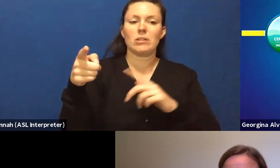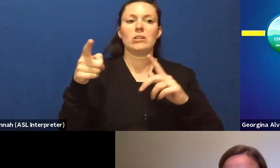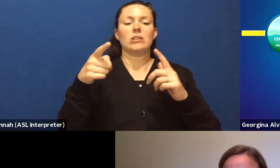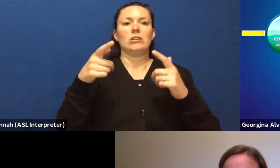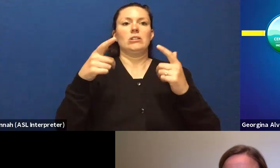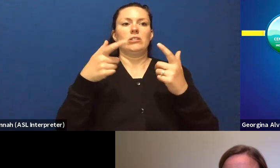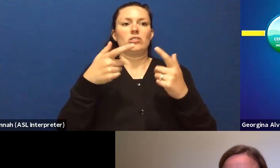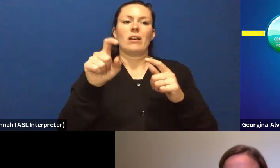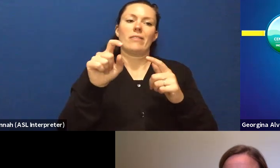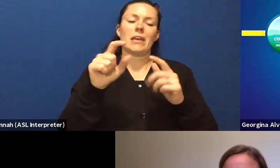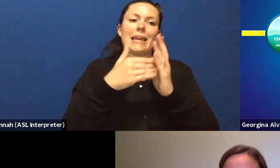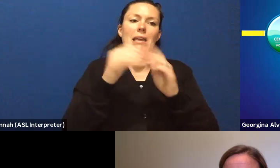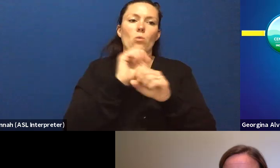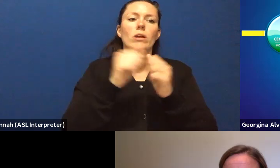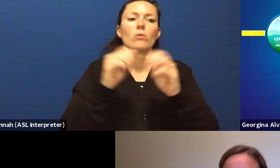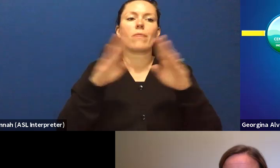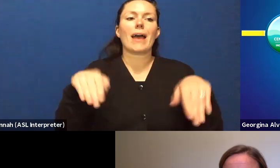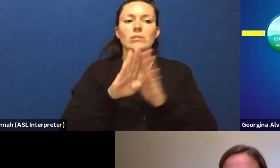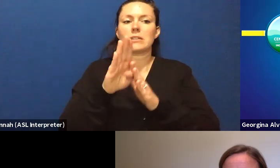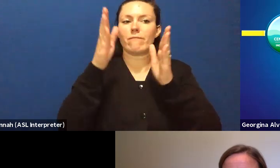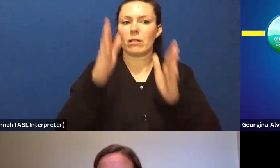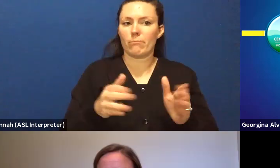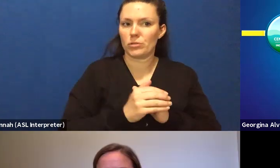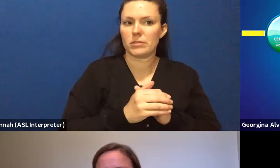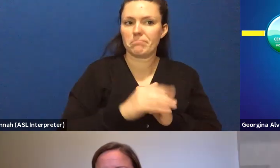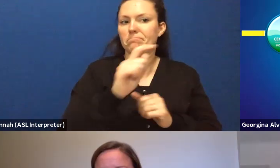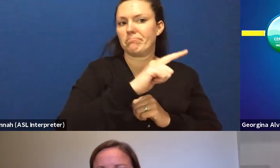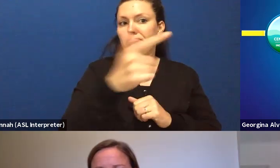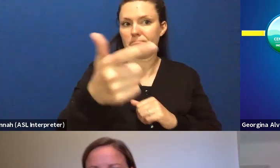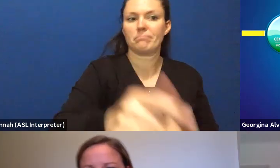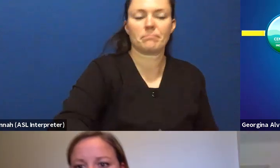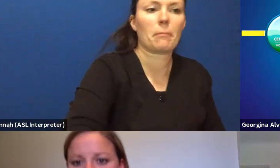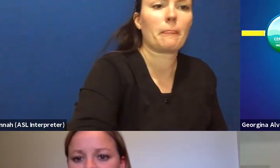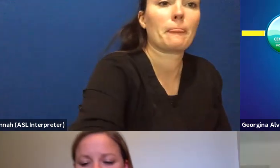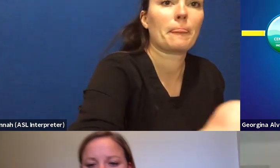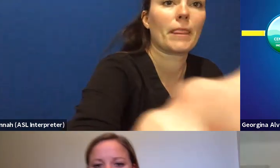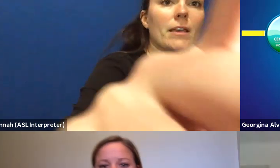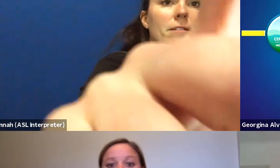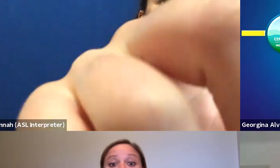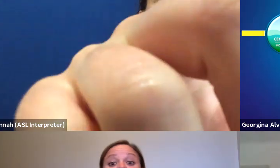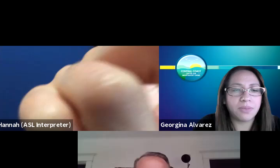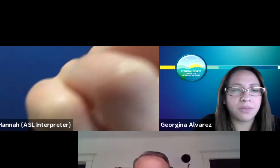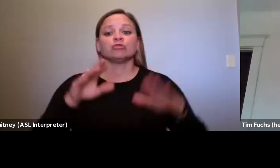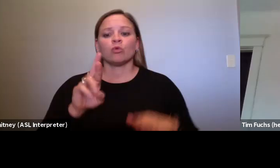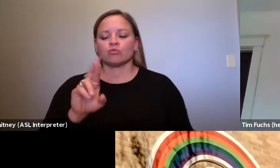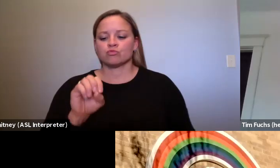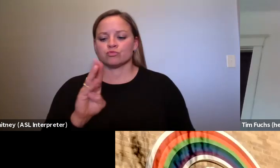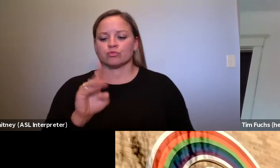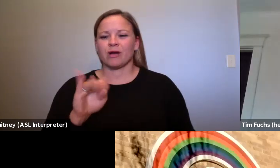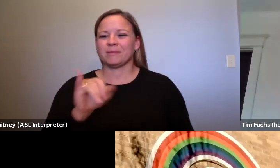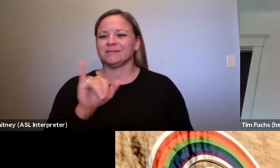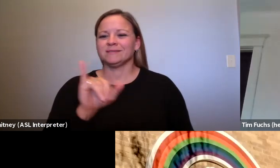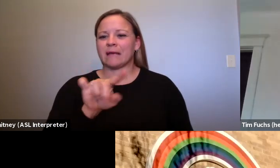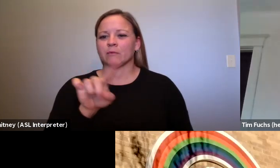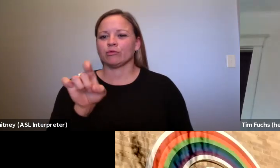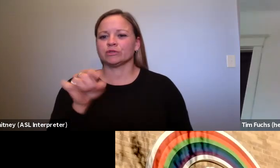housing developers. That's how we have been able to do it. Okay, great. Thanks, Gina. So Robbie, same question for you.